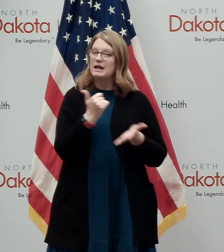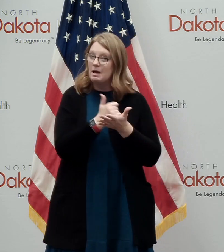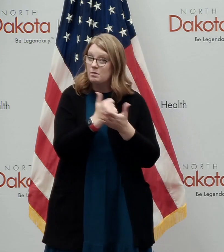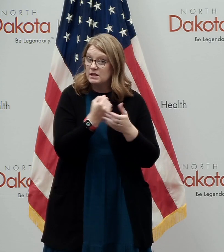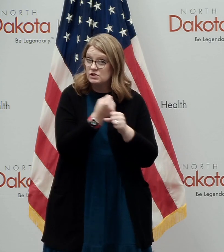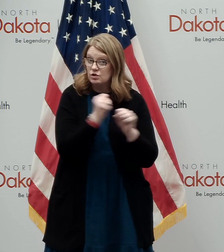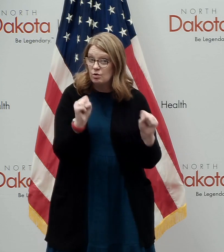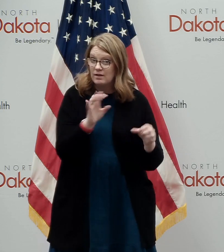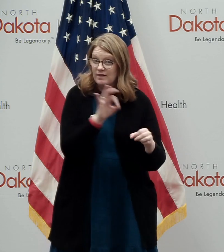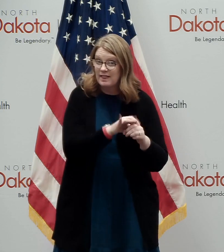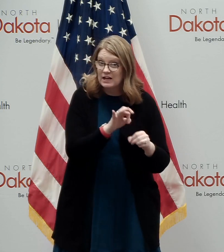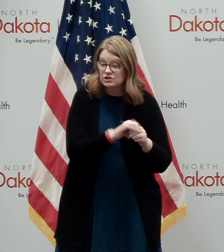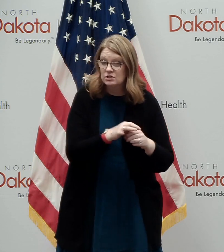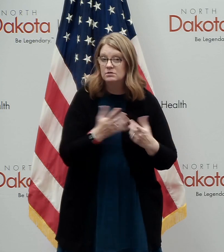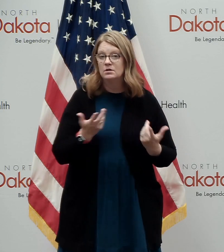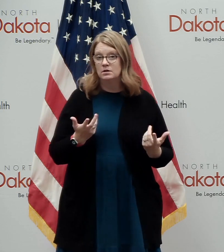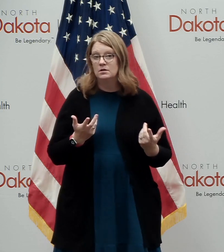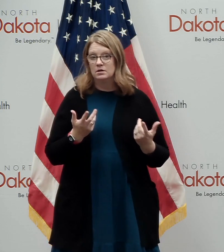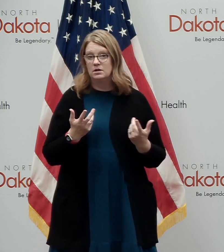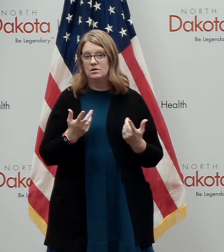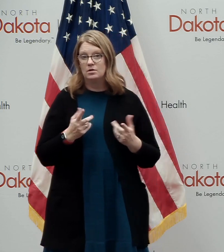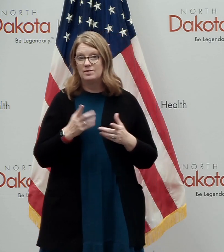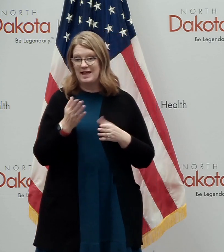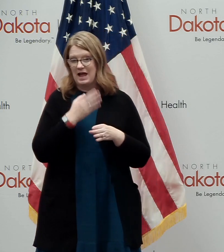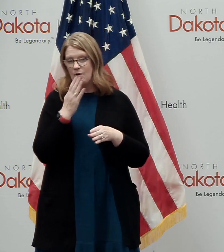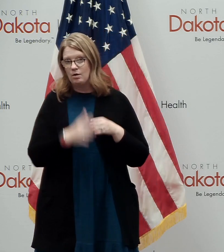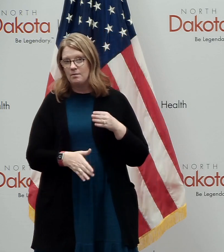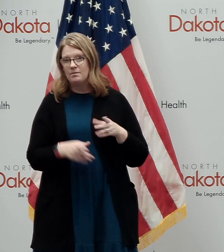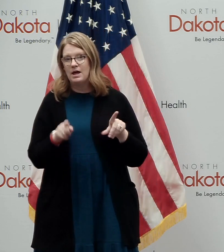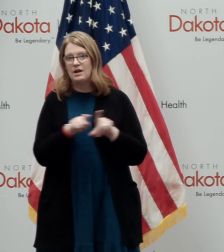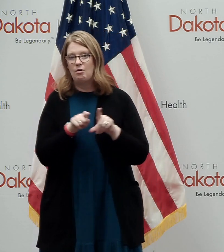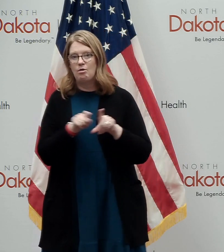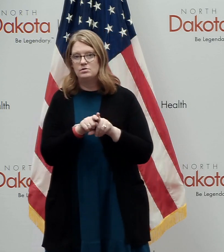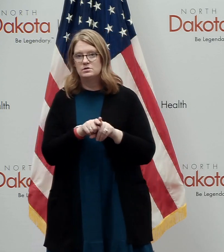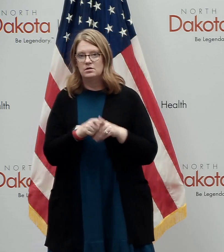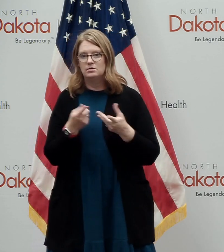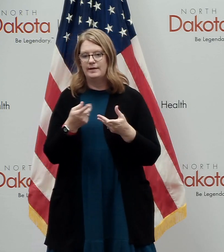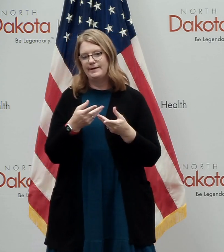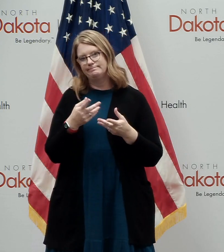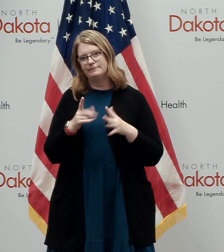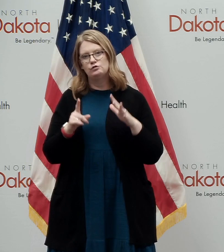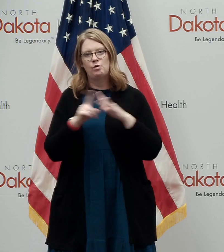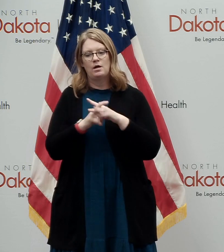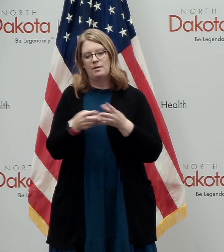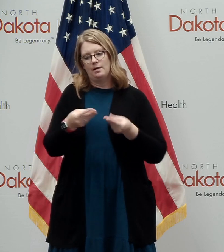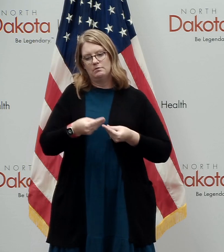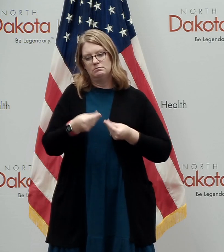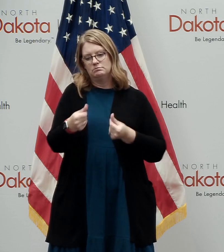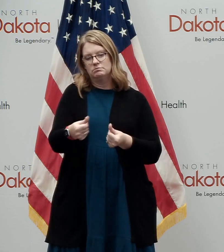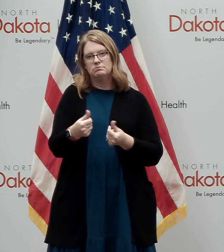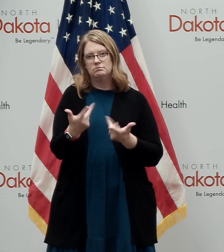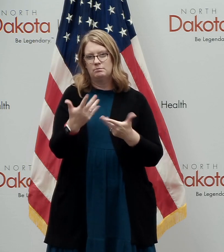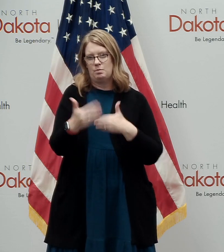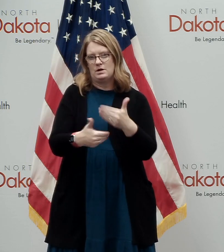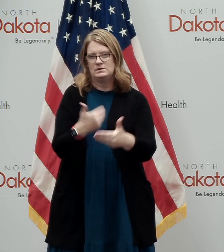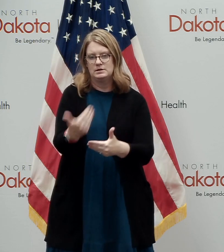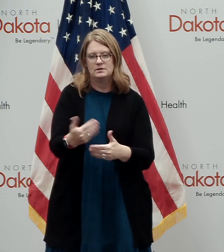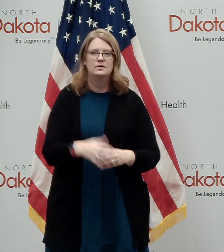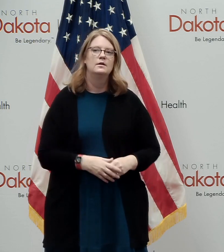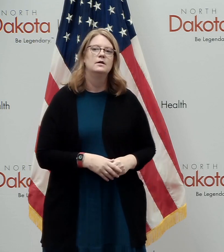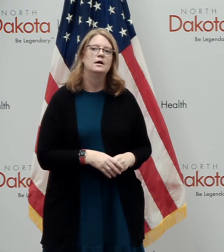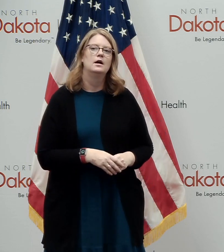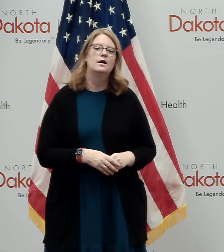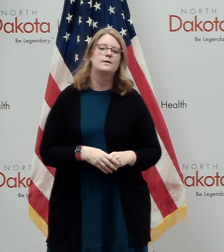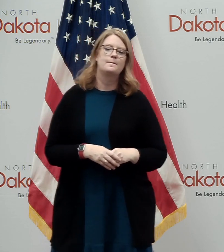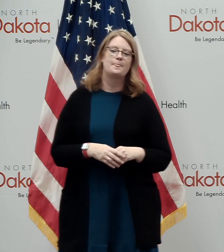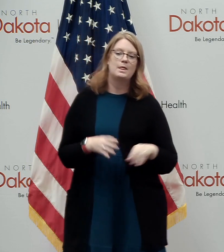election, the integrity of the election, and also getting you through everything. Part of the campaign will also be